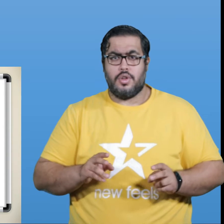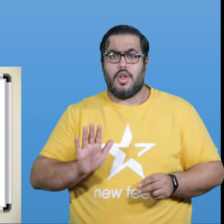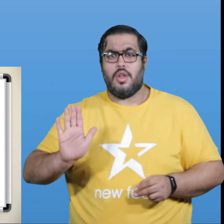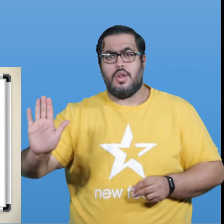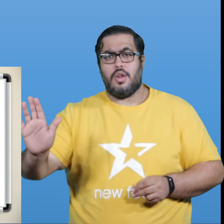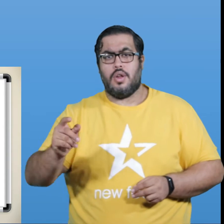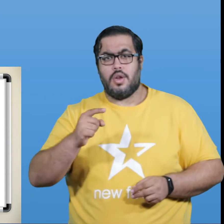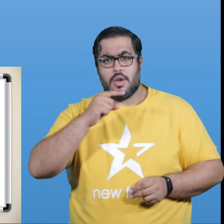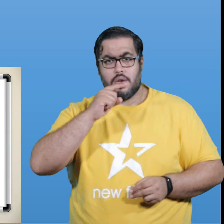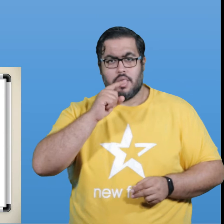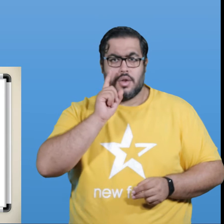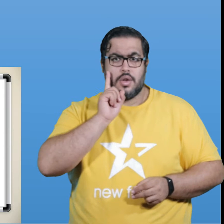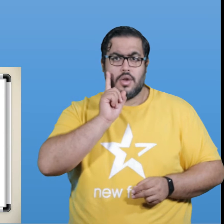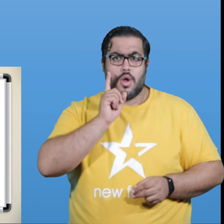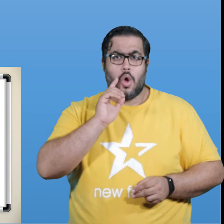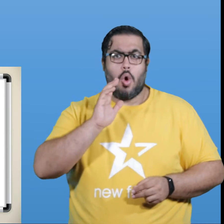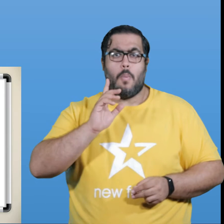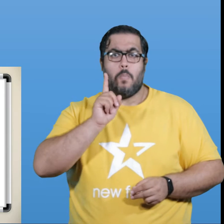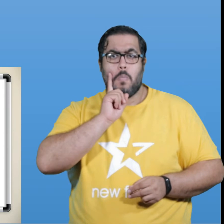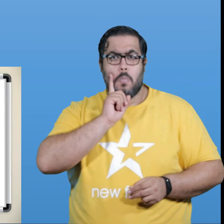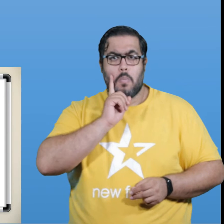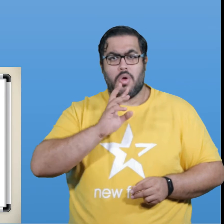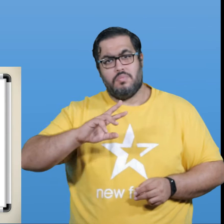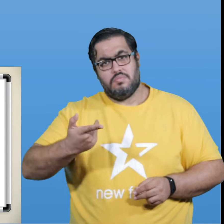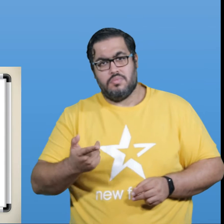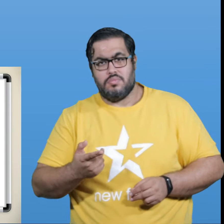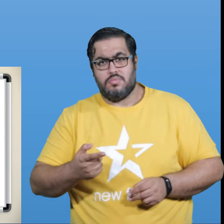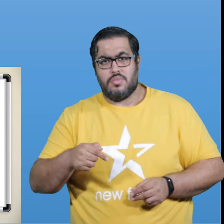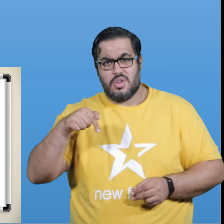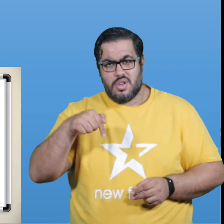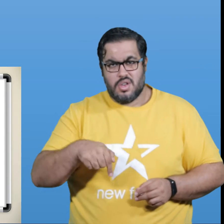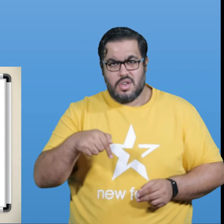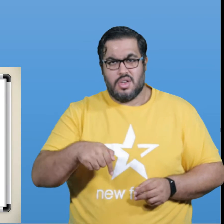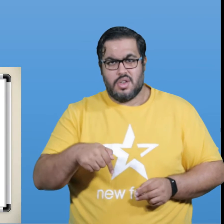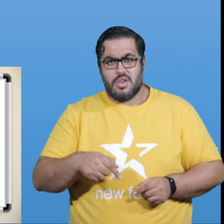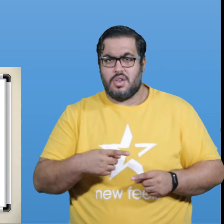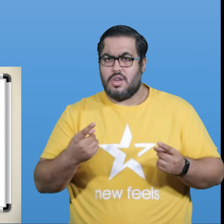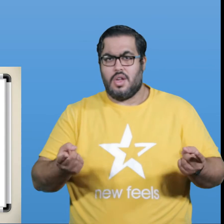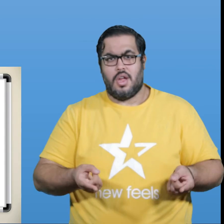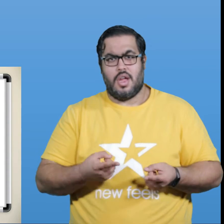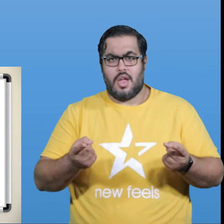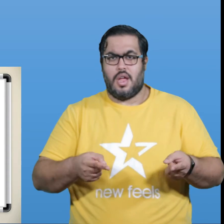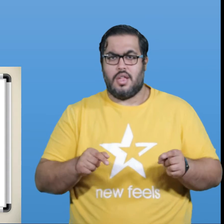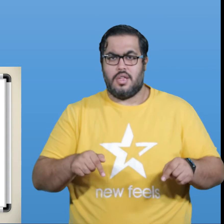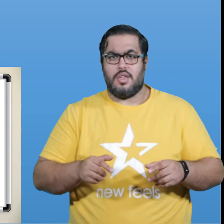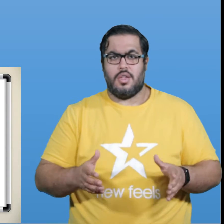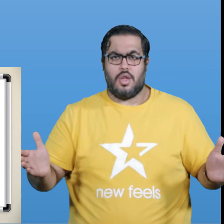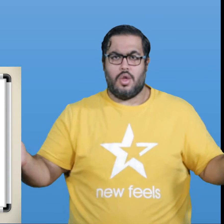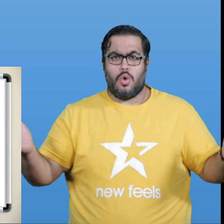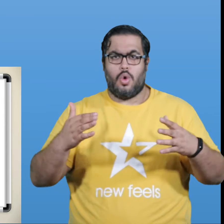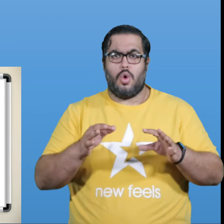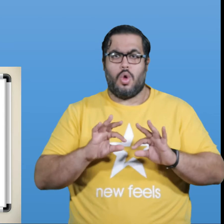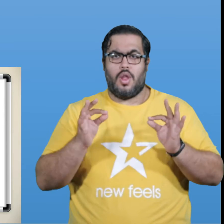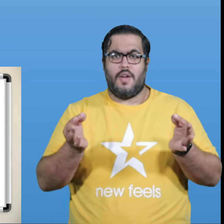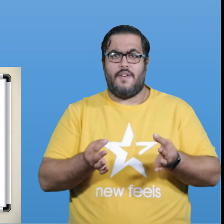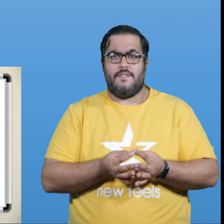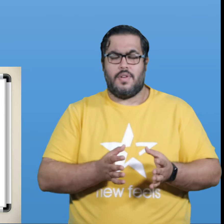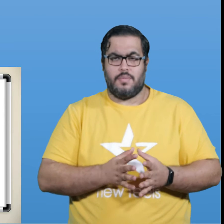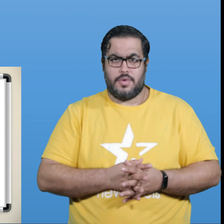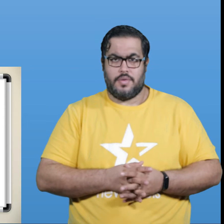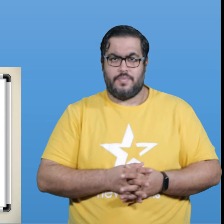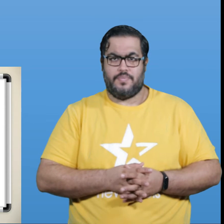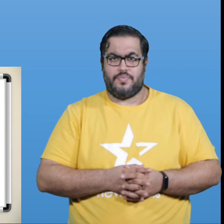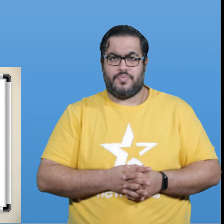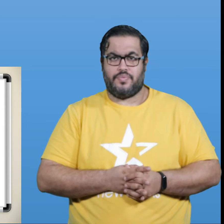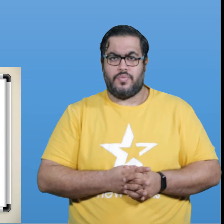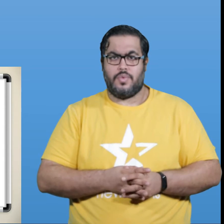mother, her female relatives, and her friends. However, as the event has evolved, it has become more and more common for both sexes